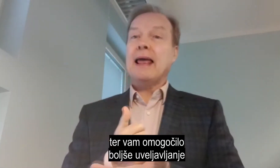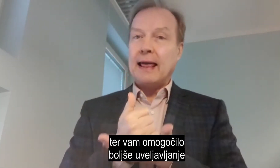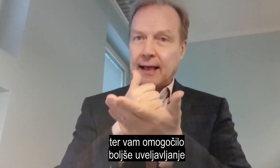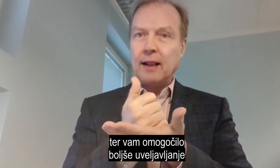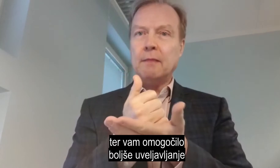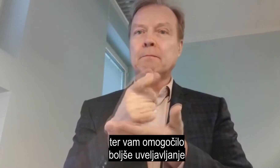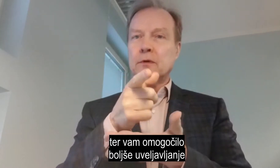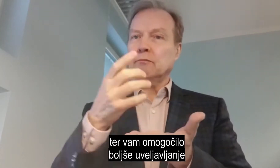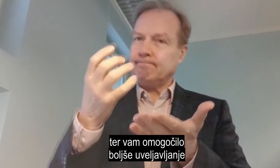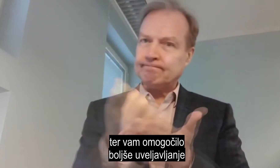health,